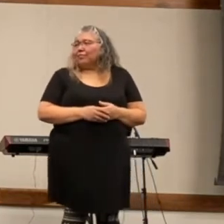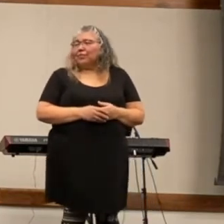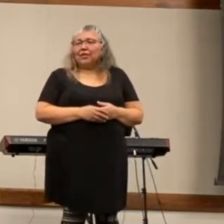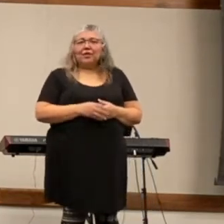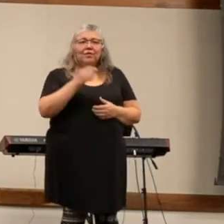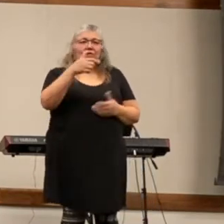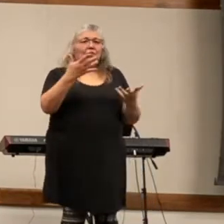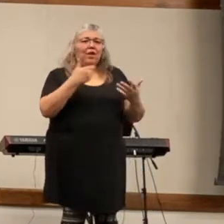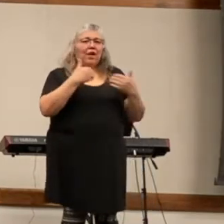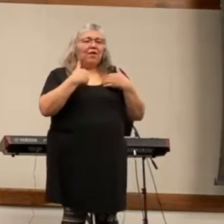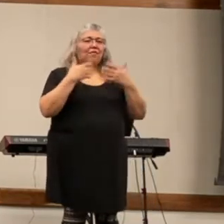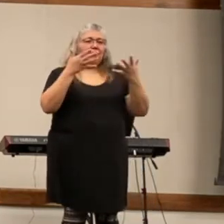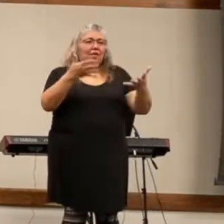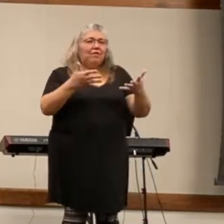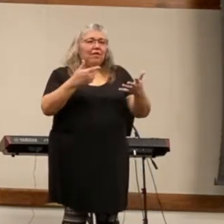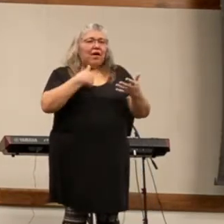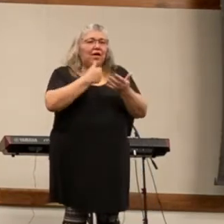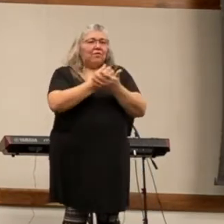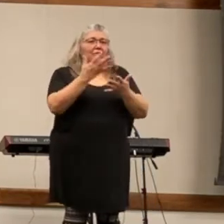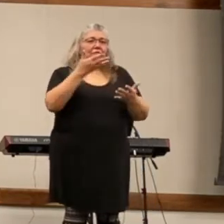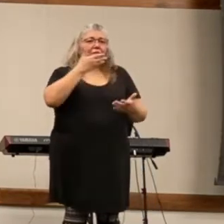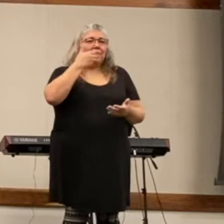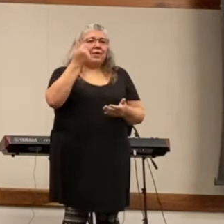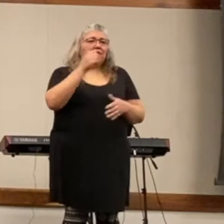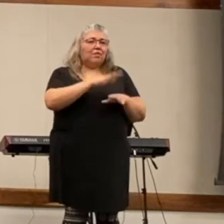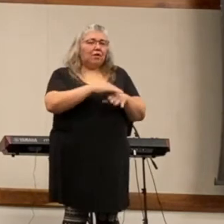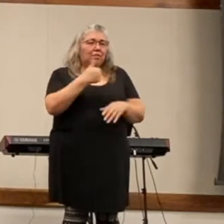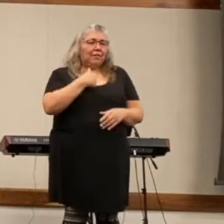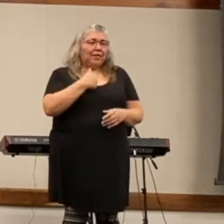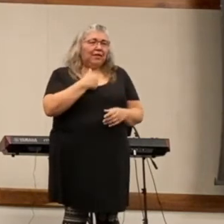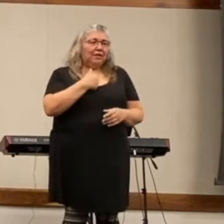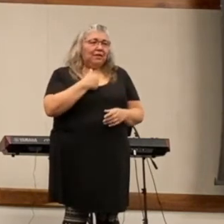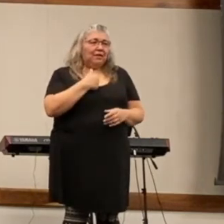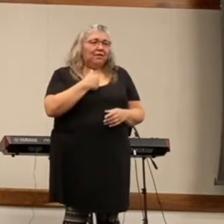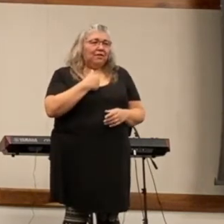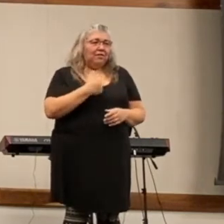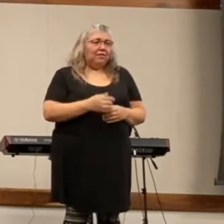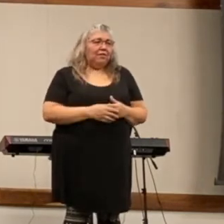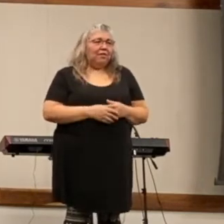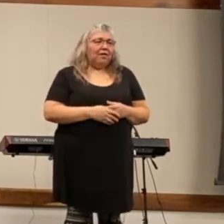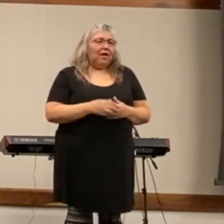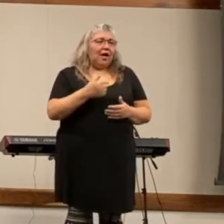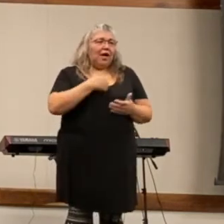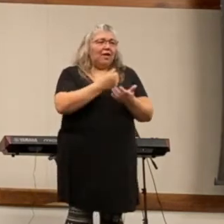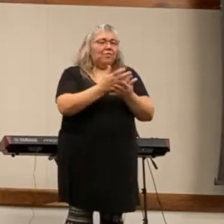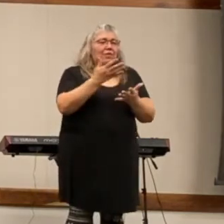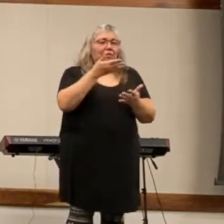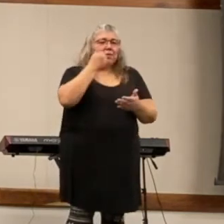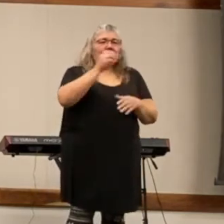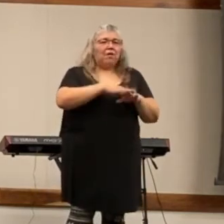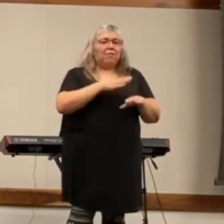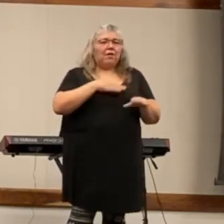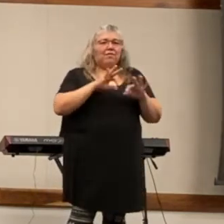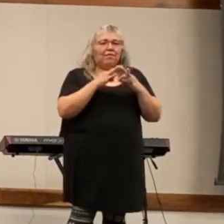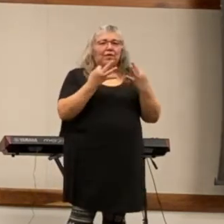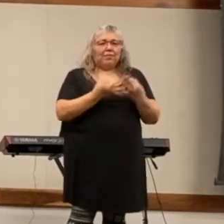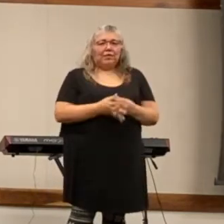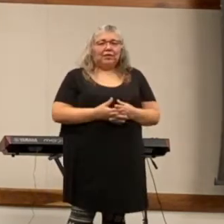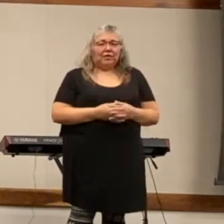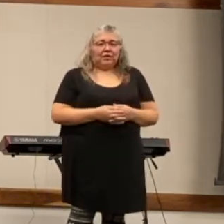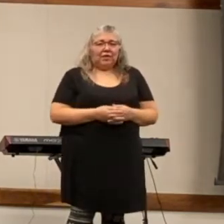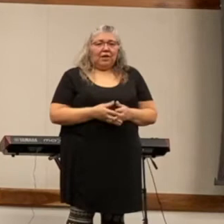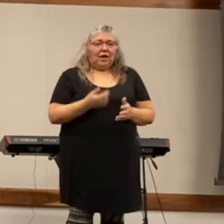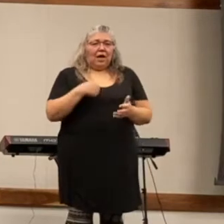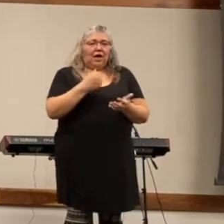Here's what I got left, because I spent the best on me. I spent the best on my family.